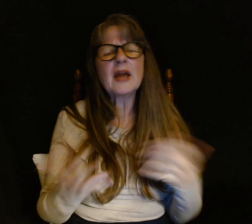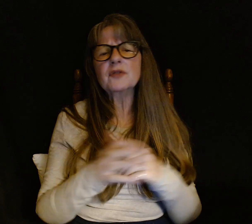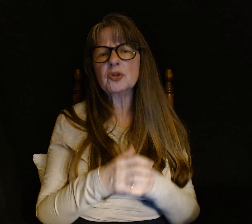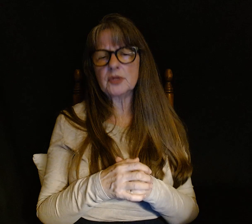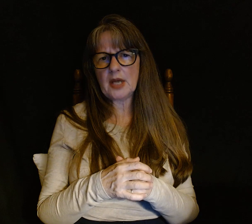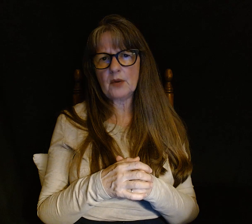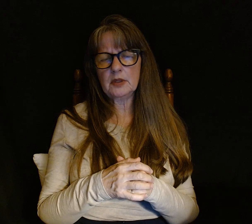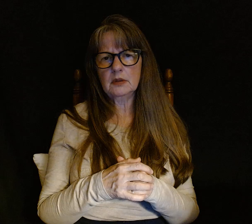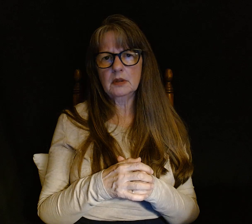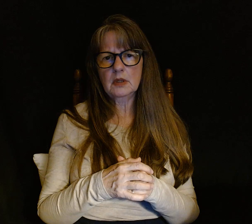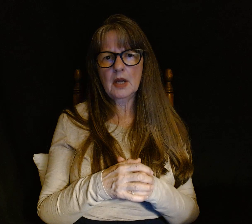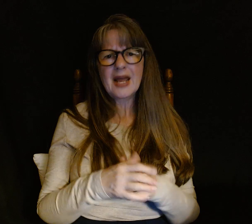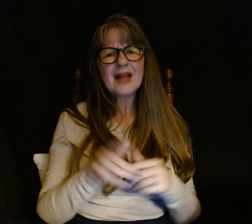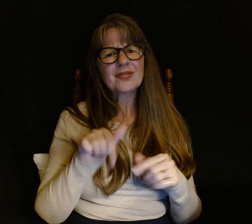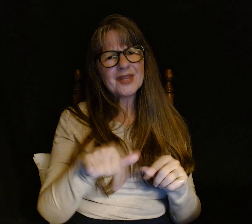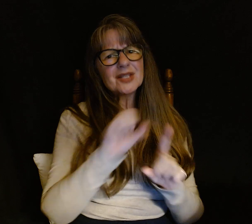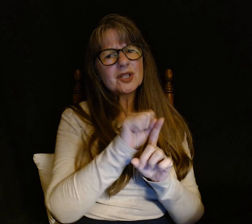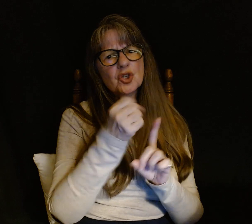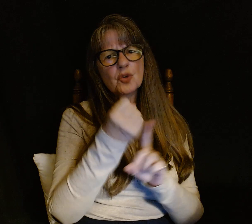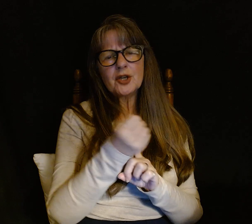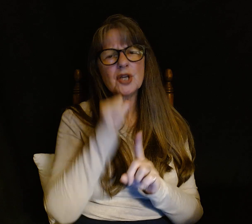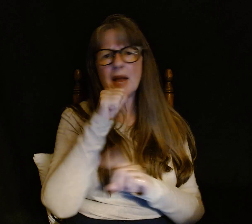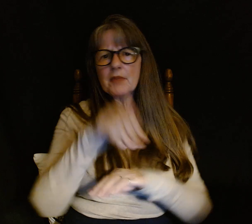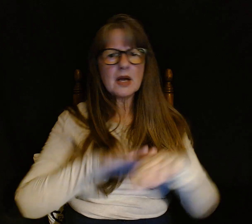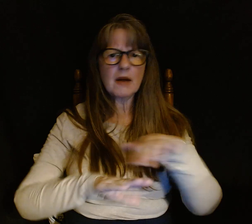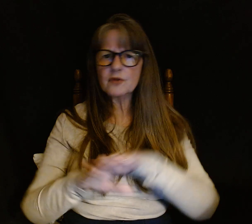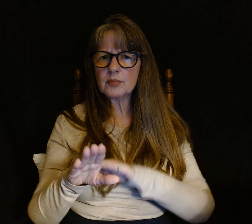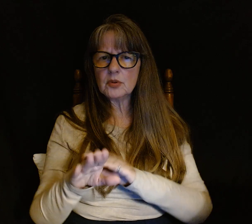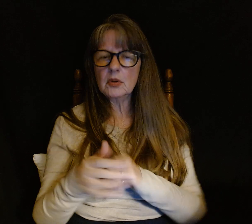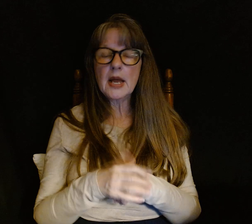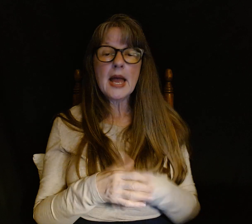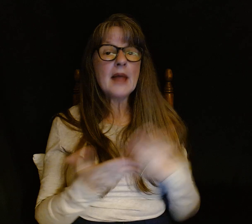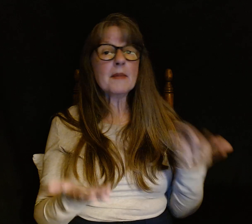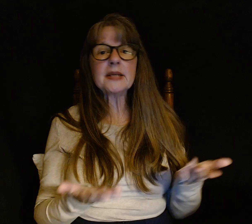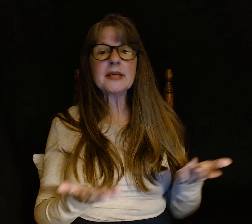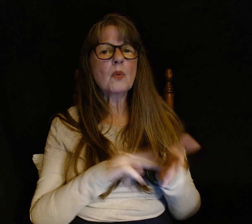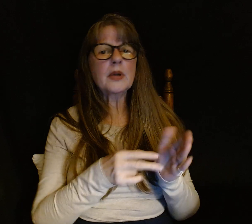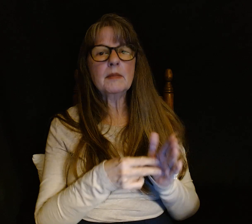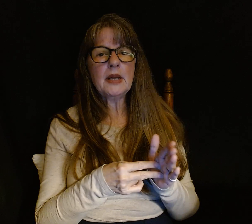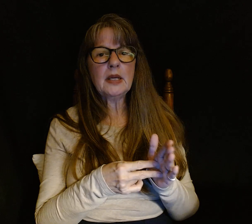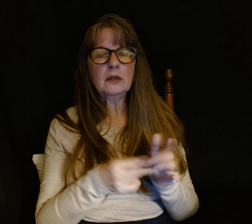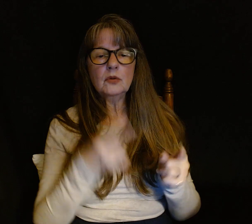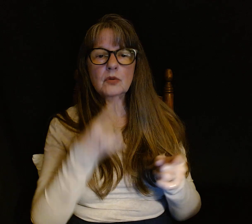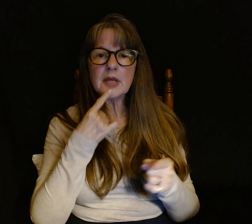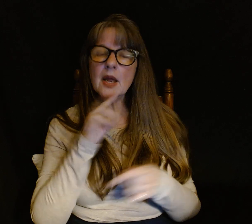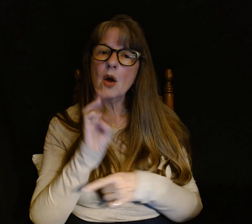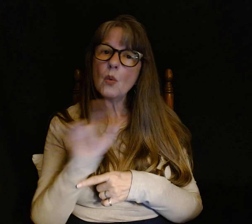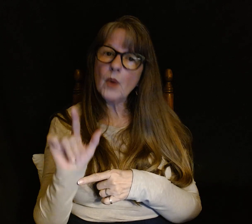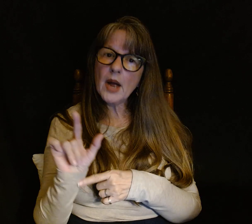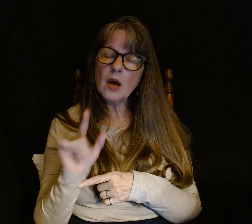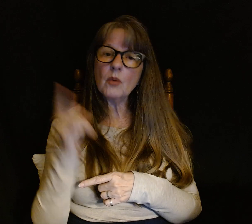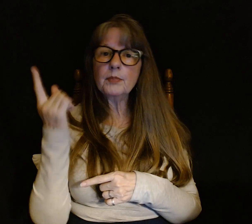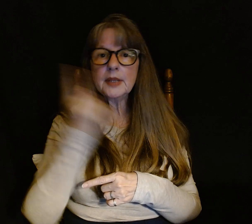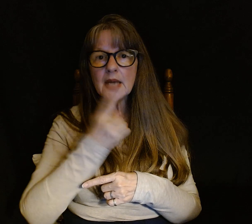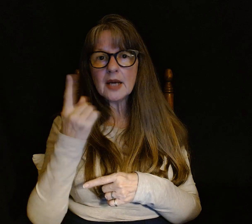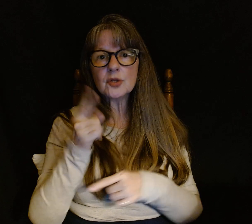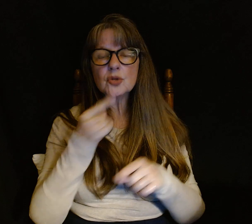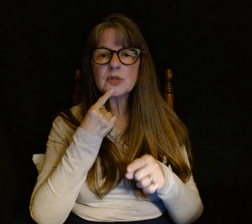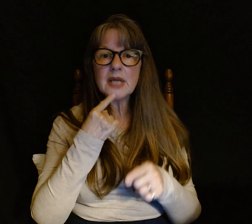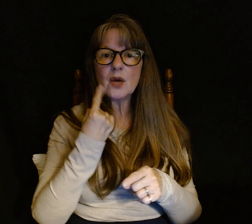use that one. This situation I'm not comfortable. And they may say, well, what do you mean? You can say, well, because you say